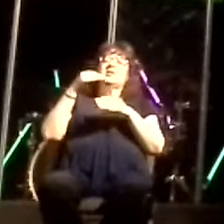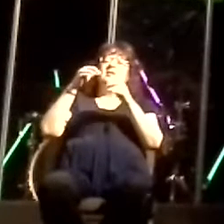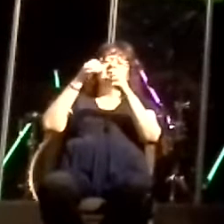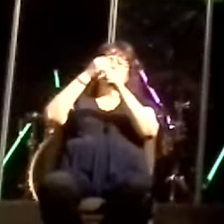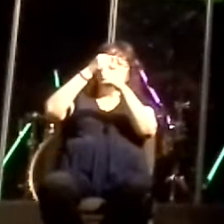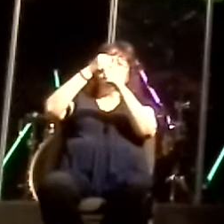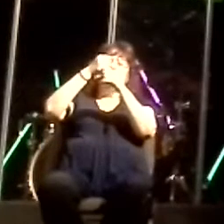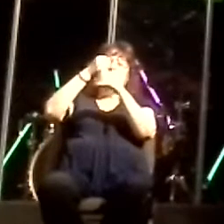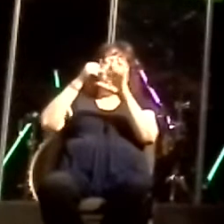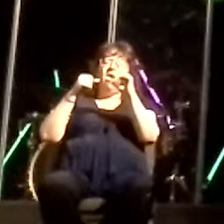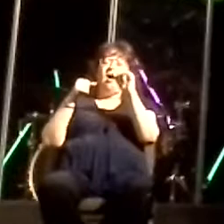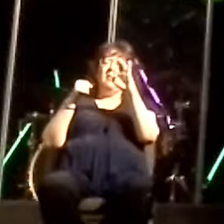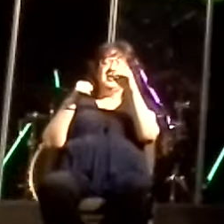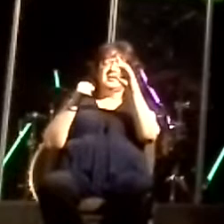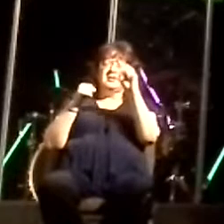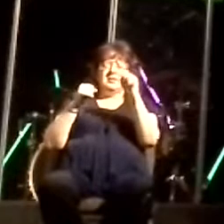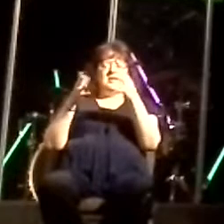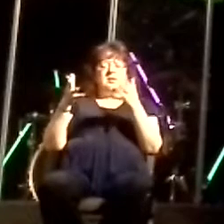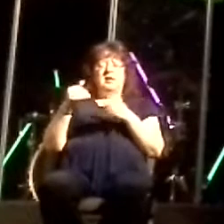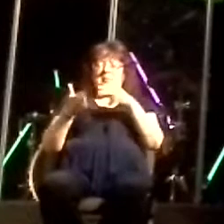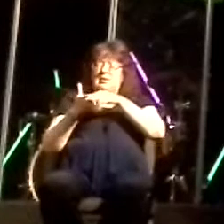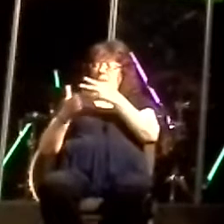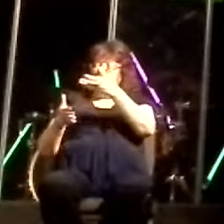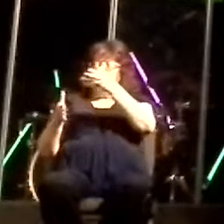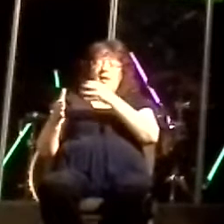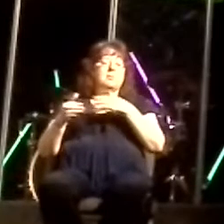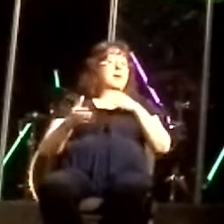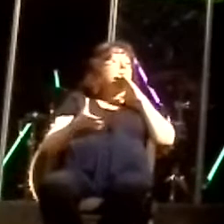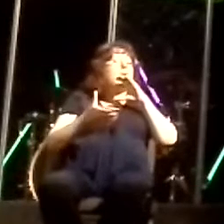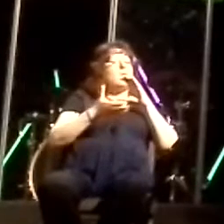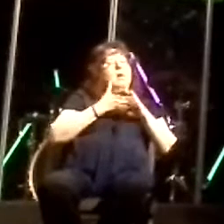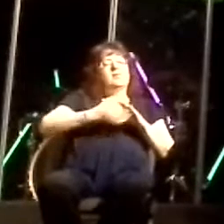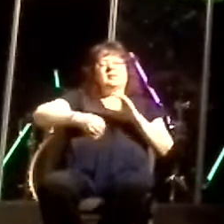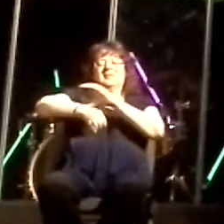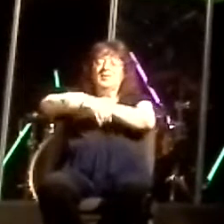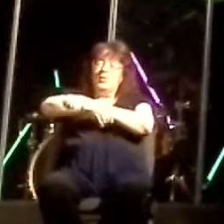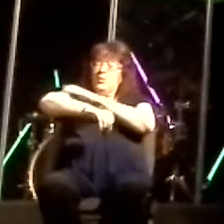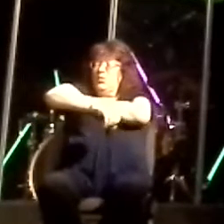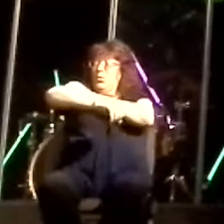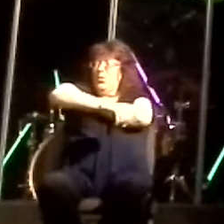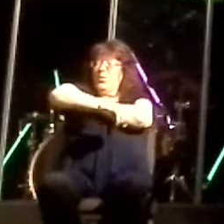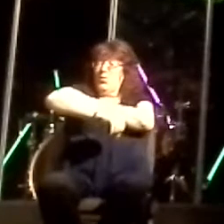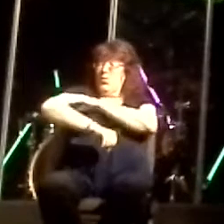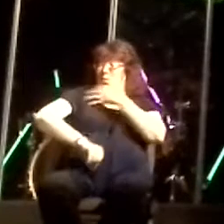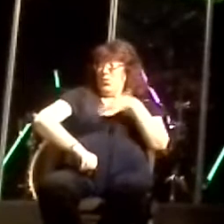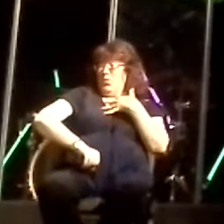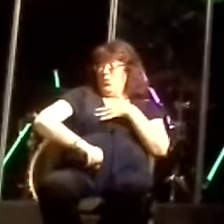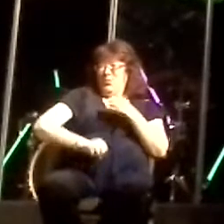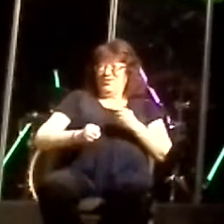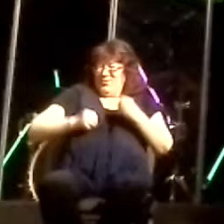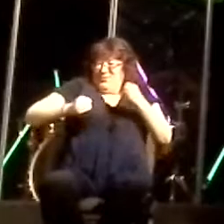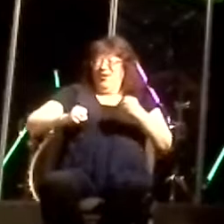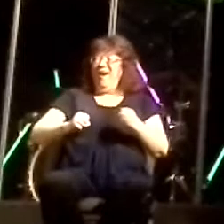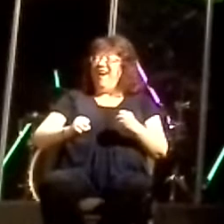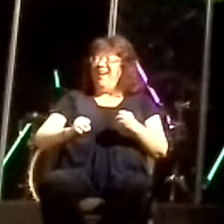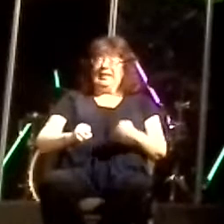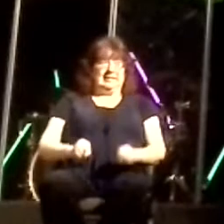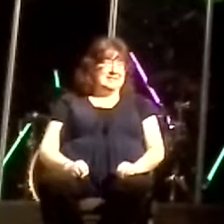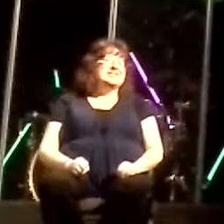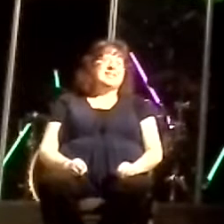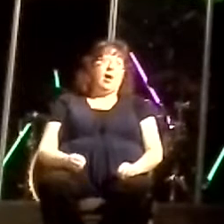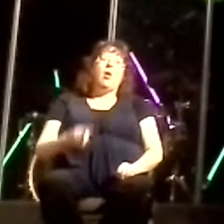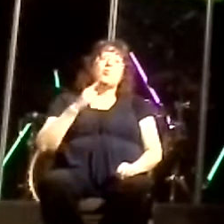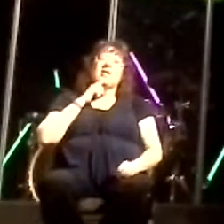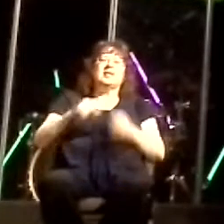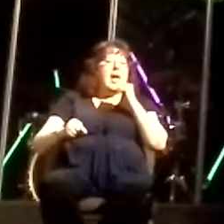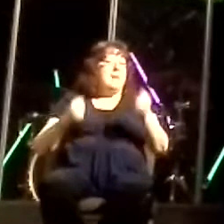And so I'm getting some almond milk, and I'll be standing there. She'll come up and she'll grab my arm. She'll be like, you're so strong. I'm like, well, that's